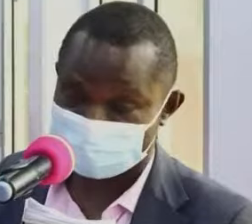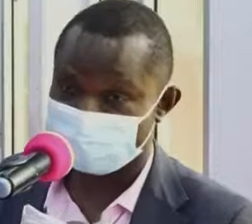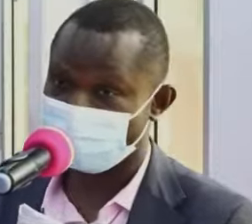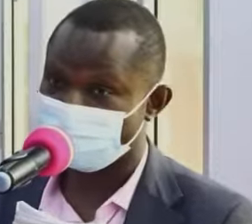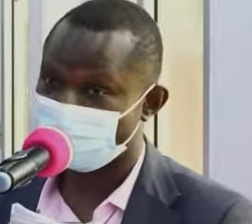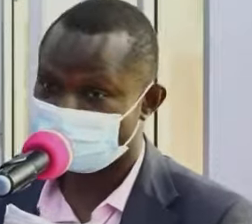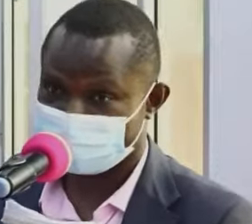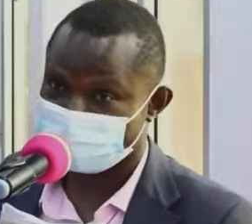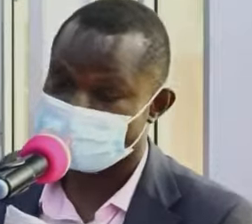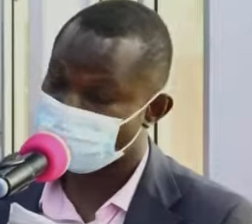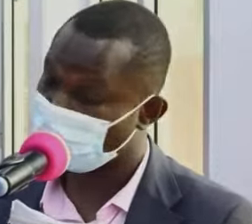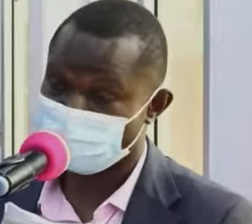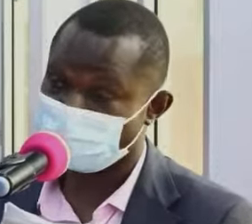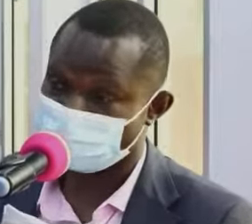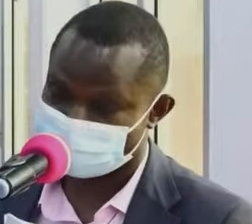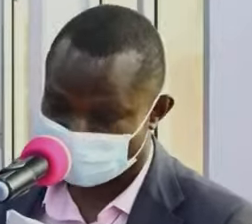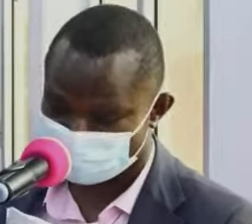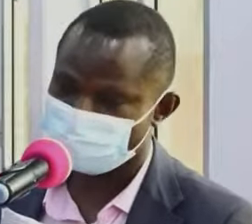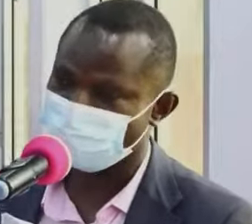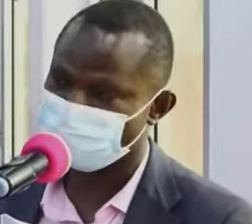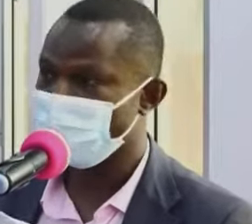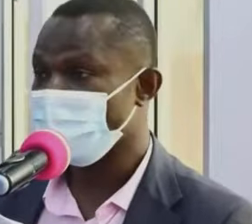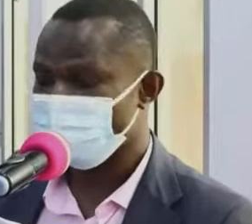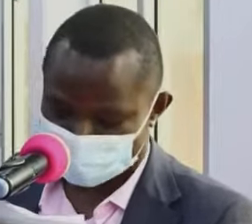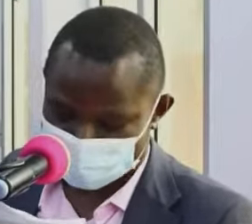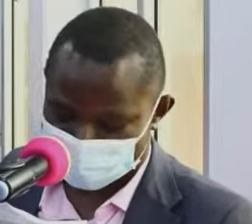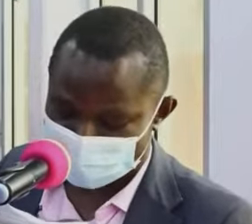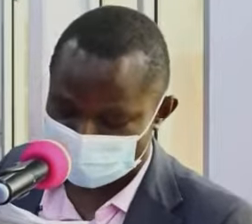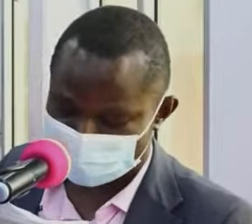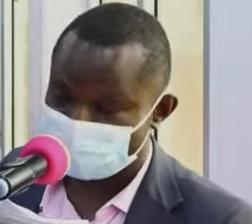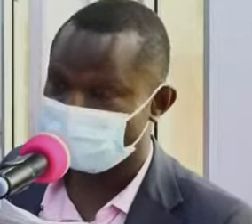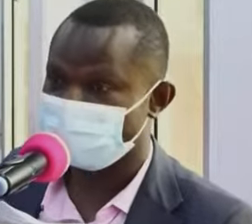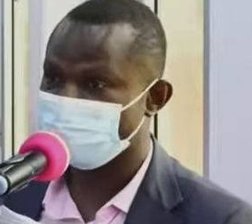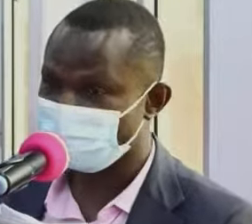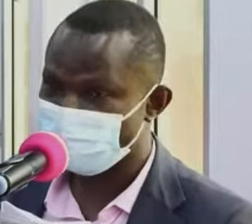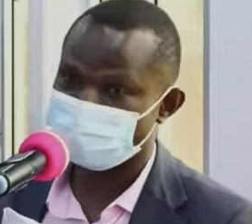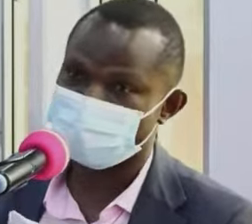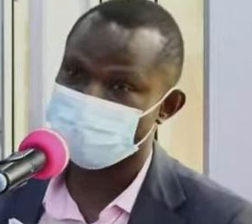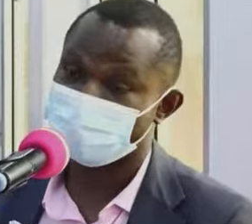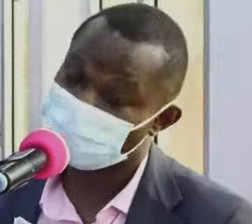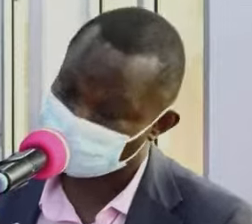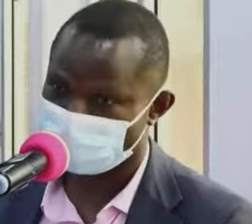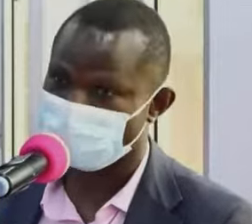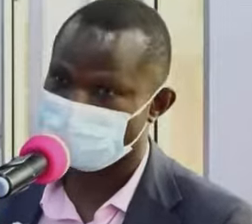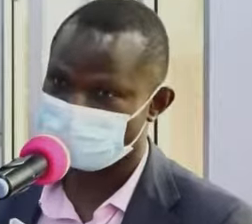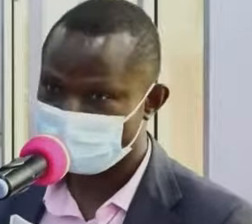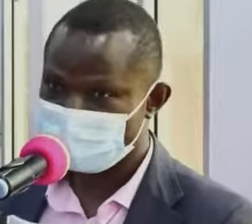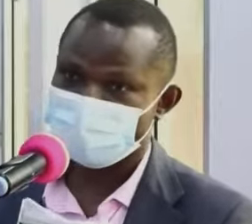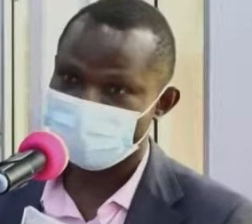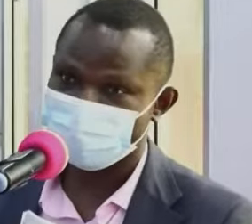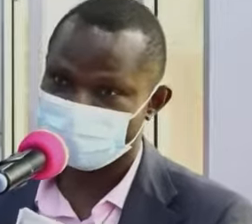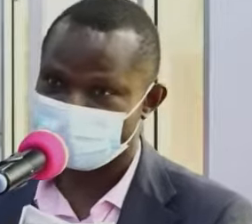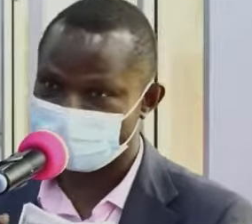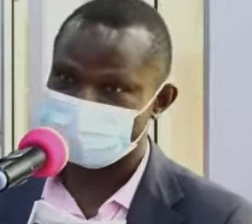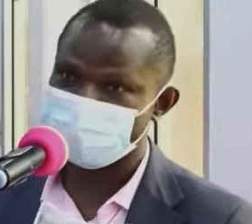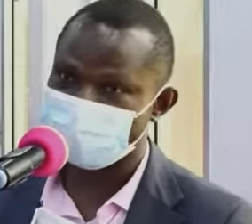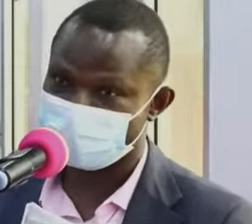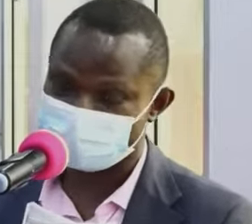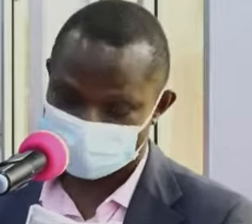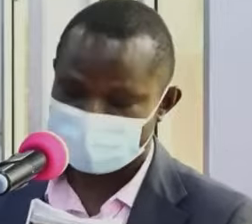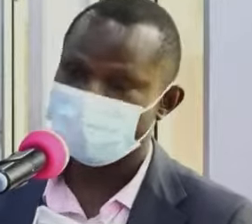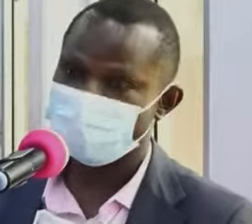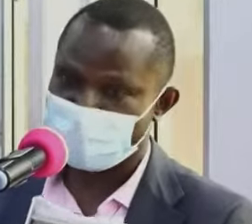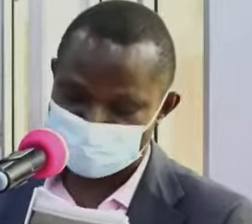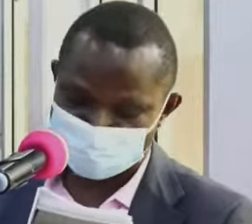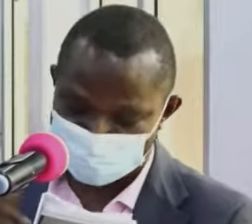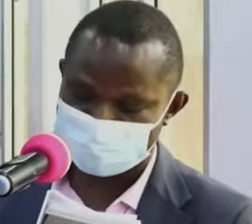time, and you have not heard much about it. The family of Mr. Emmanuel Essien has been demanding about his whereabouts. So if the GMA